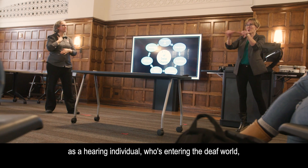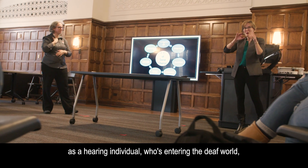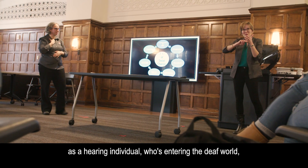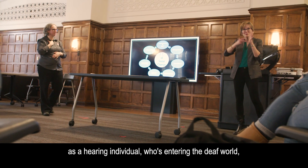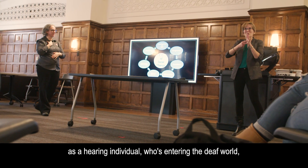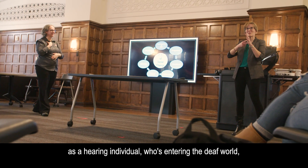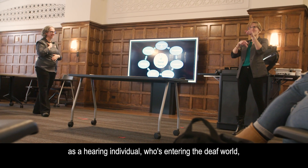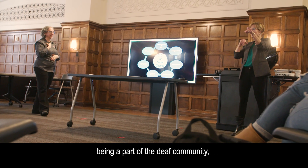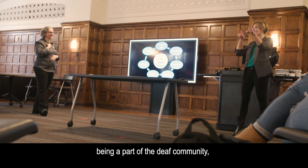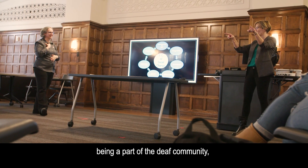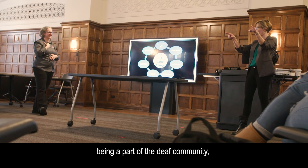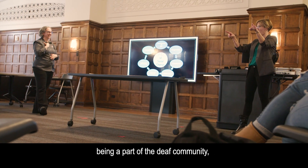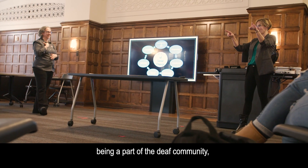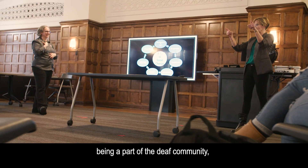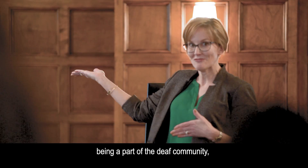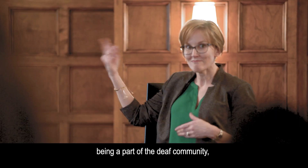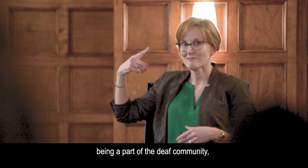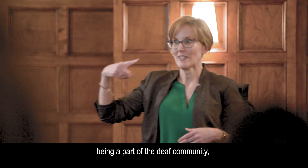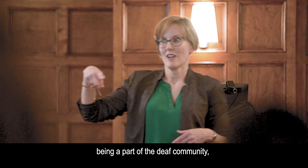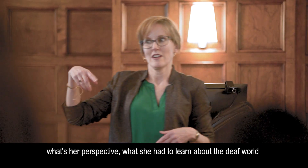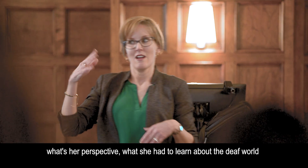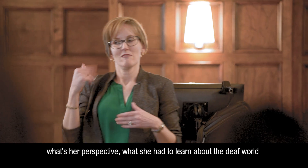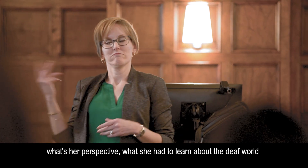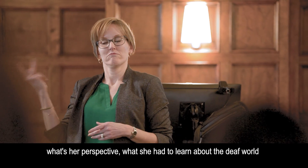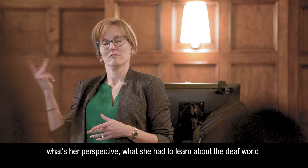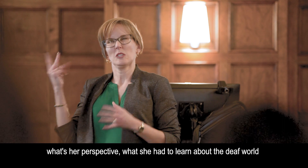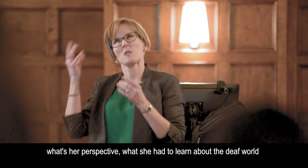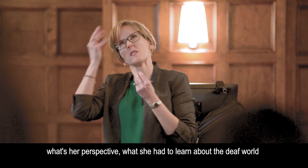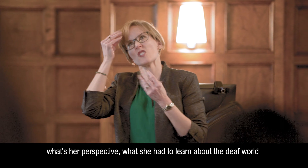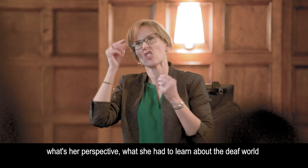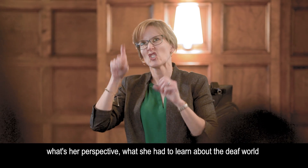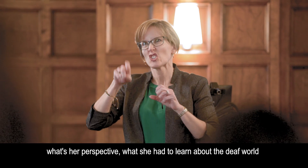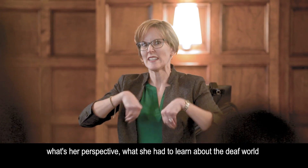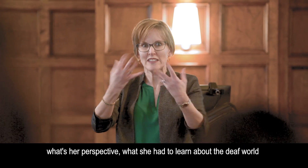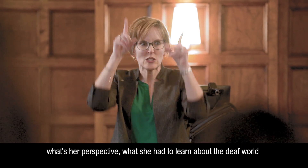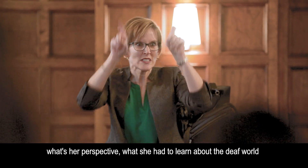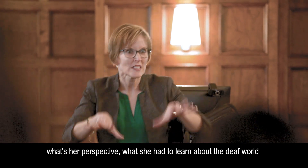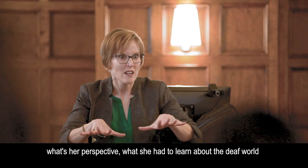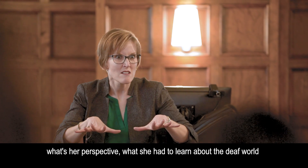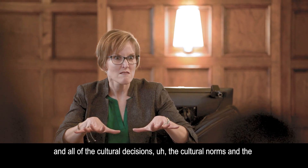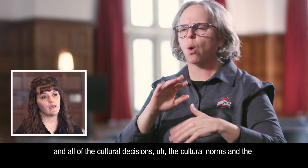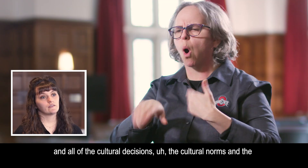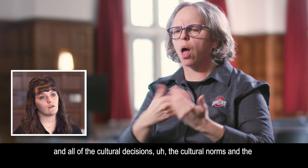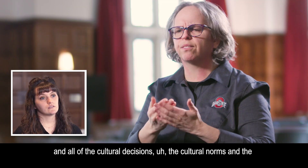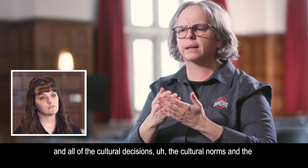the deaf world, being a part of the deaf community. What's her perspective, what she had to learn about the deaf world, and all of